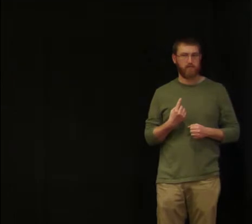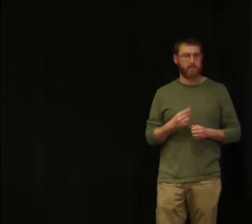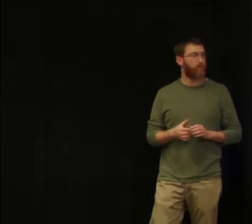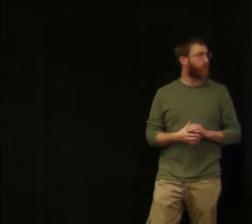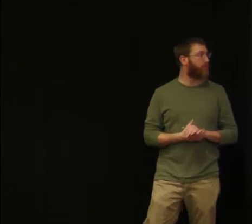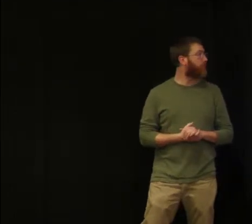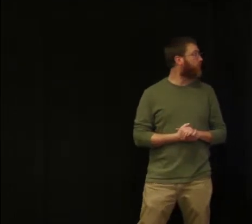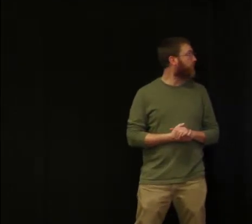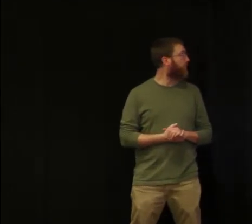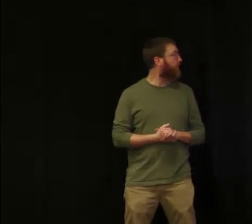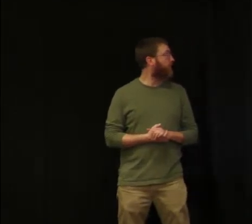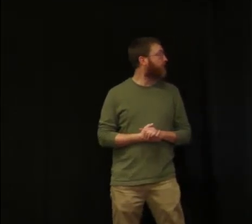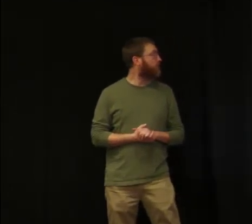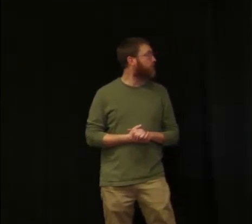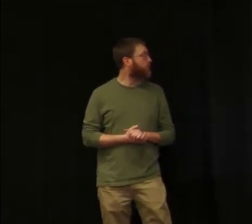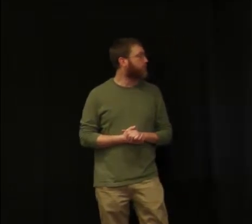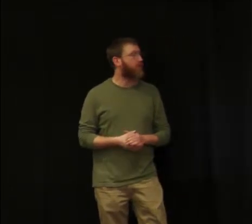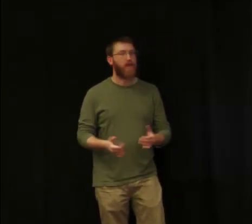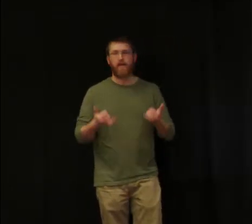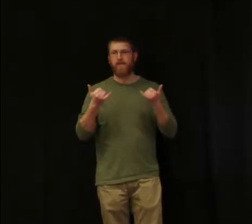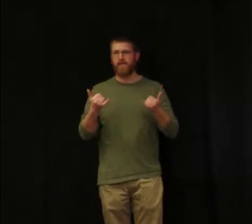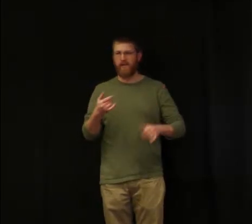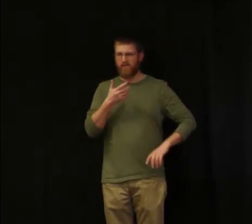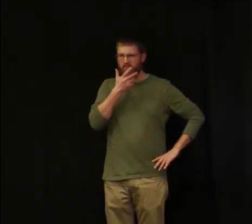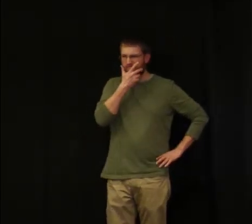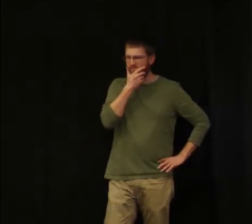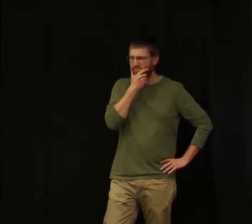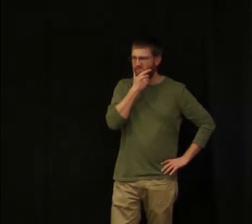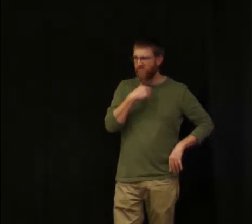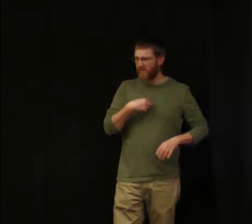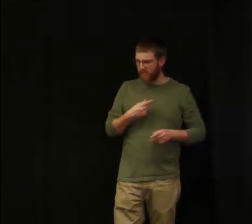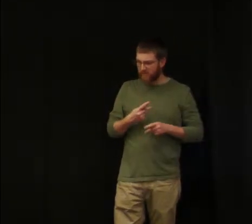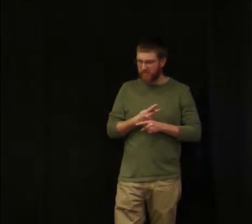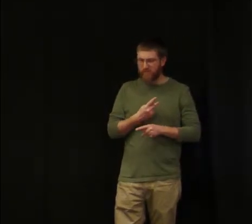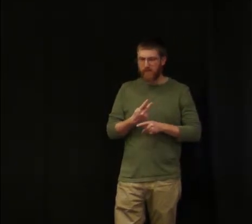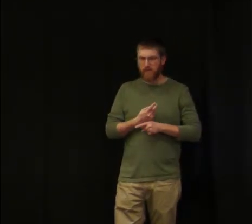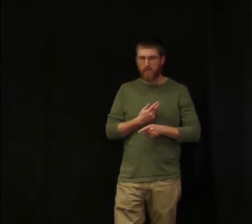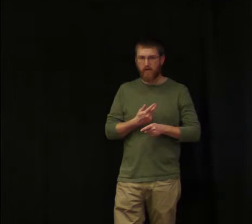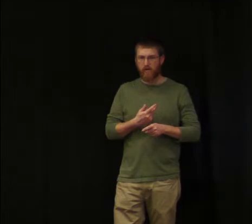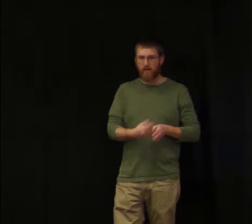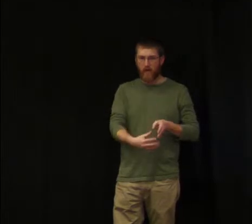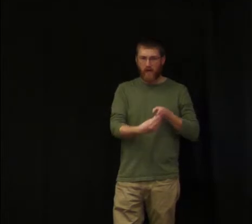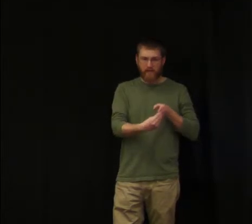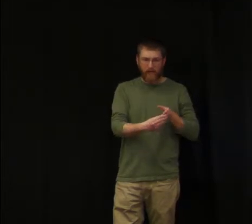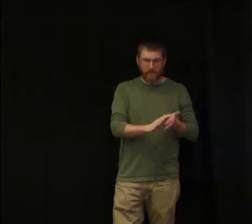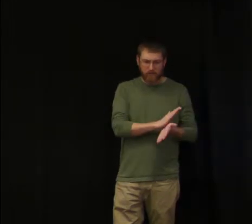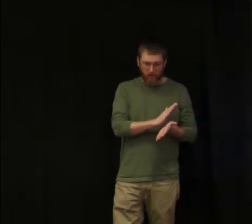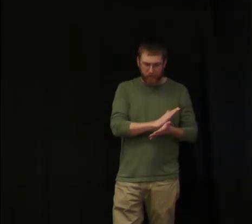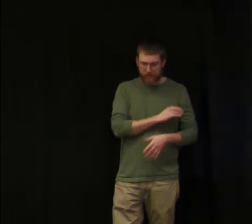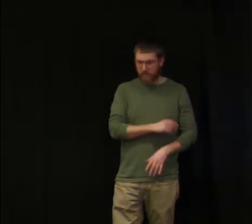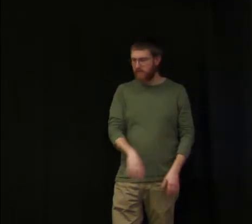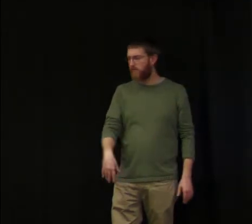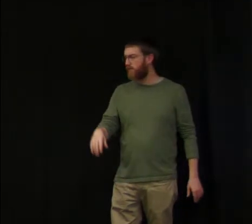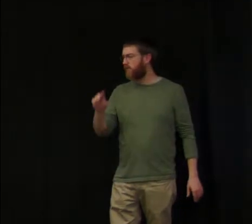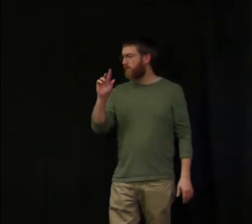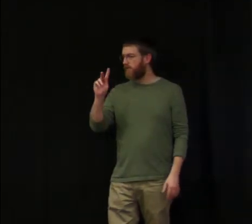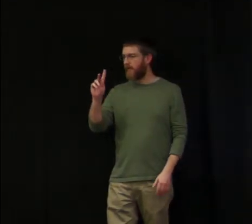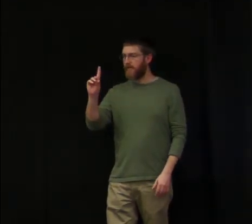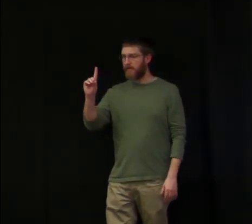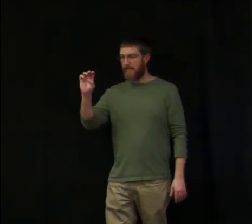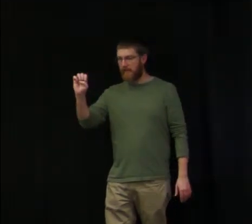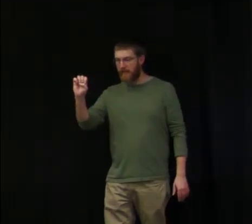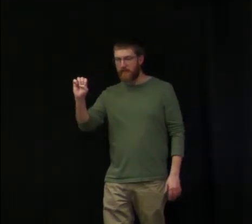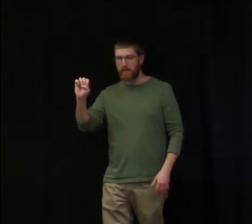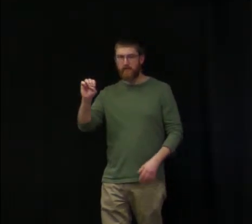All right, so now we have to figure out, according to the guidance document, according to Kentucky Department of Ed and our